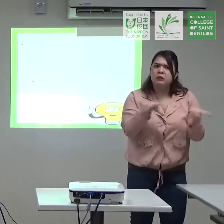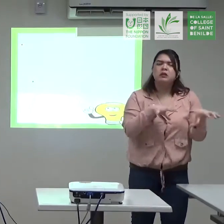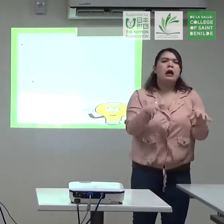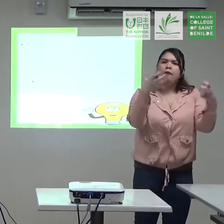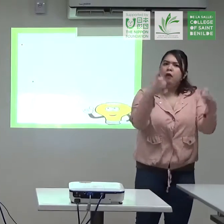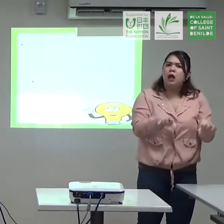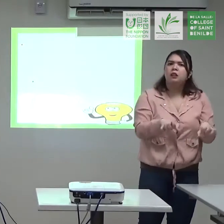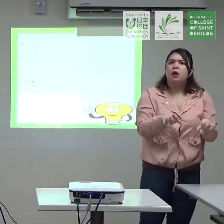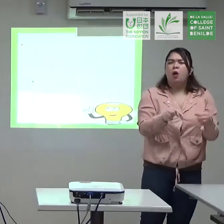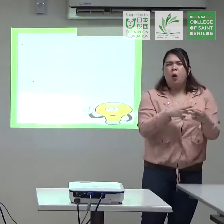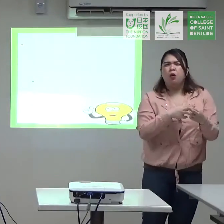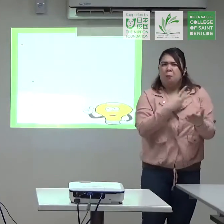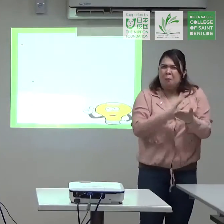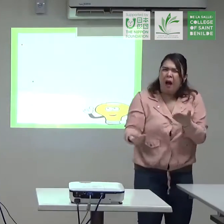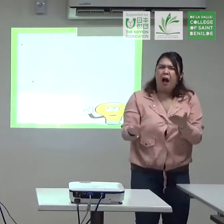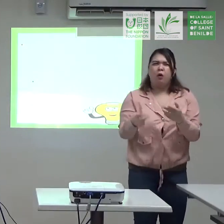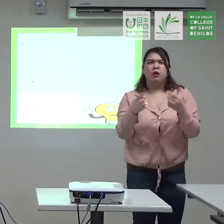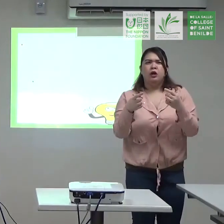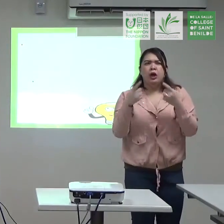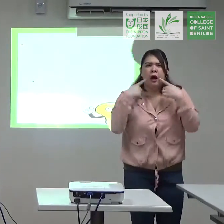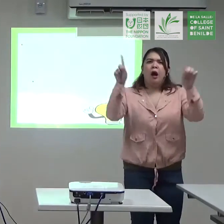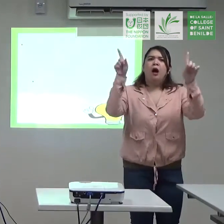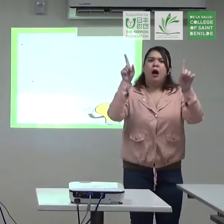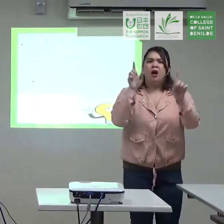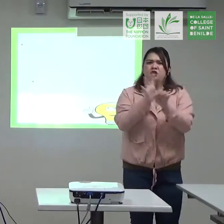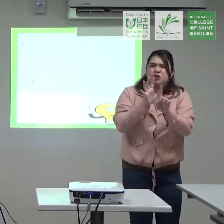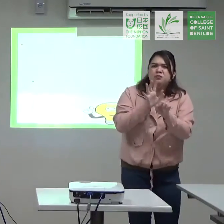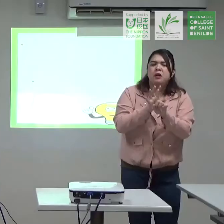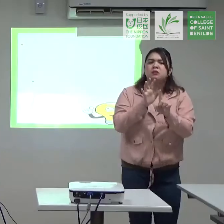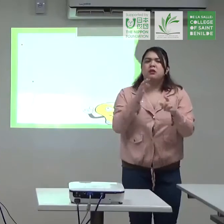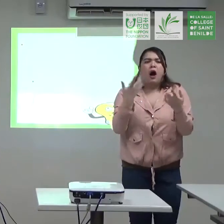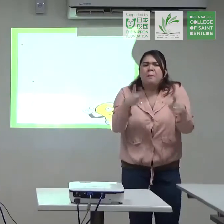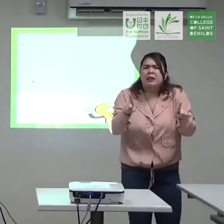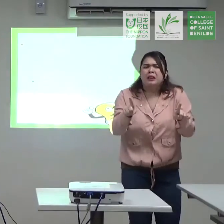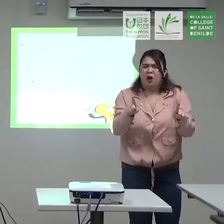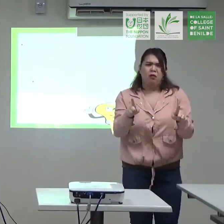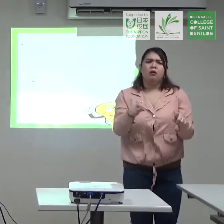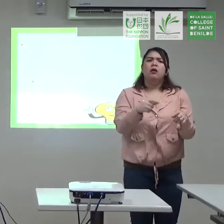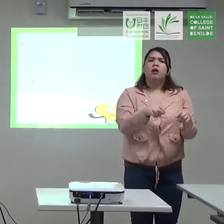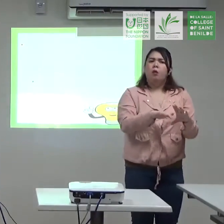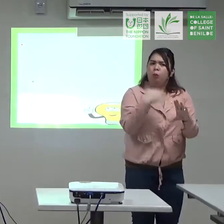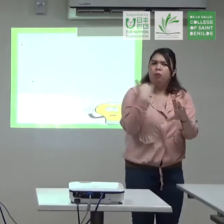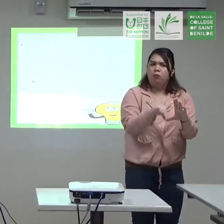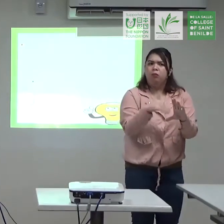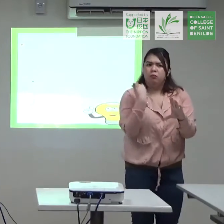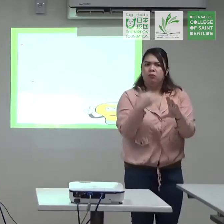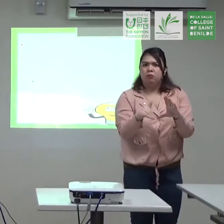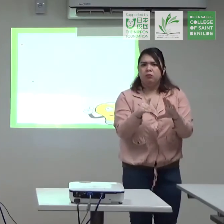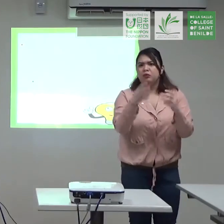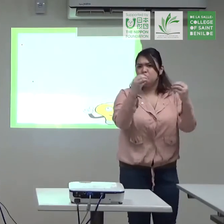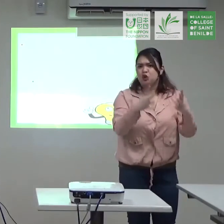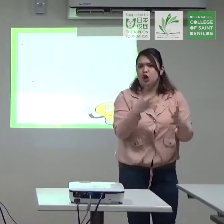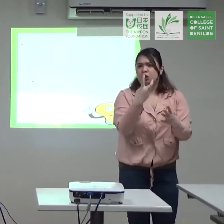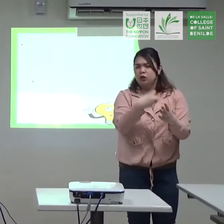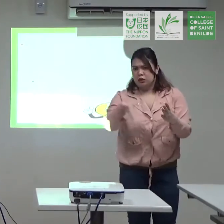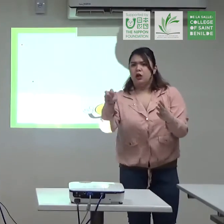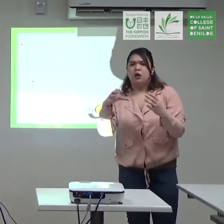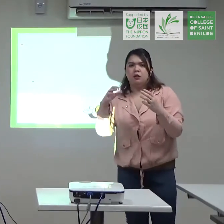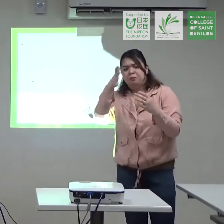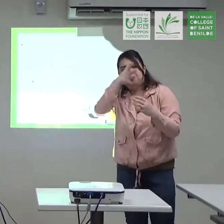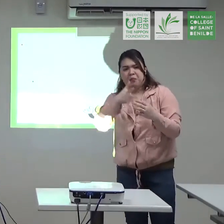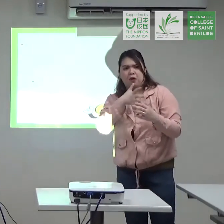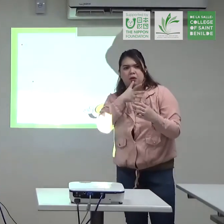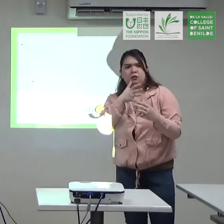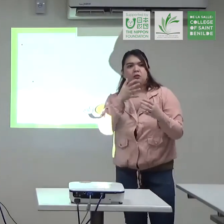event, achievement, failure, what, passed on right away to the parents. It's very good. And I see a lot